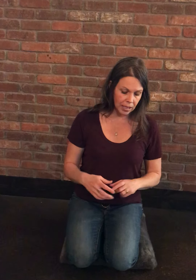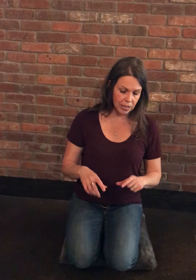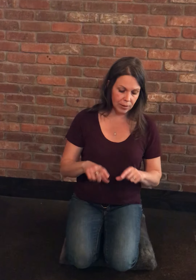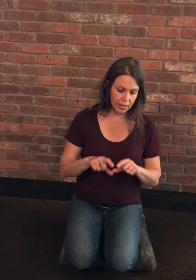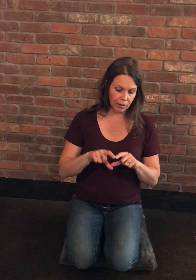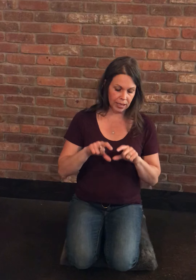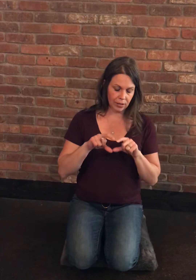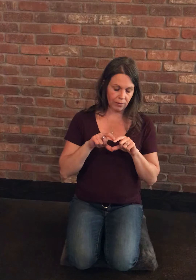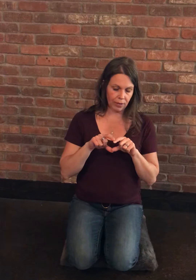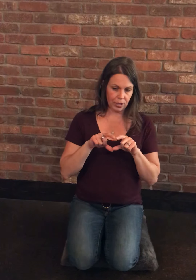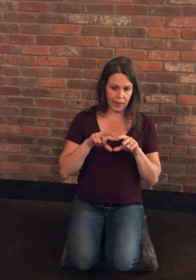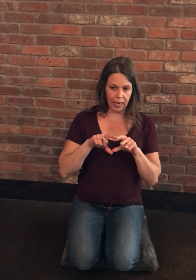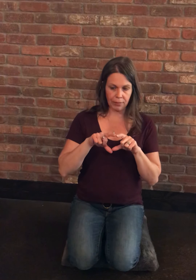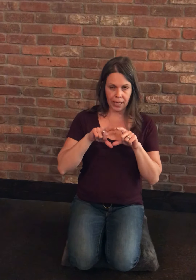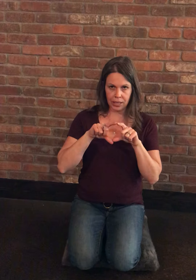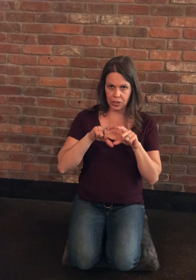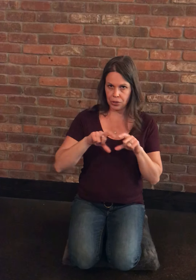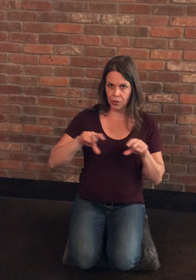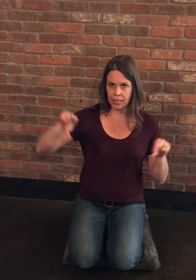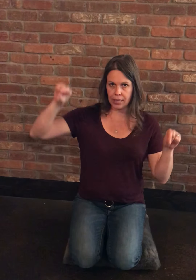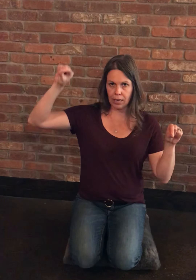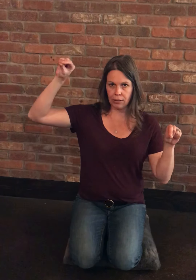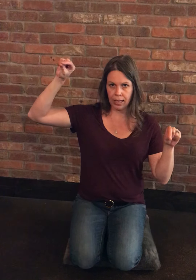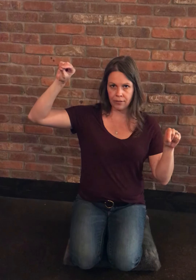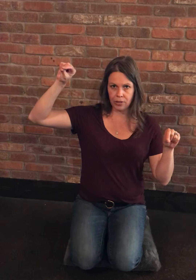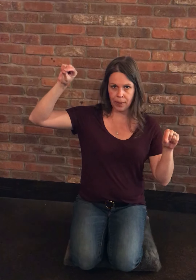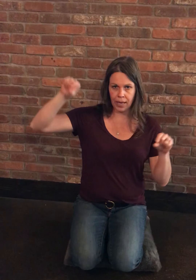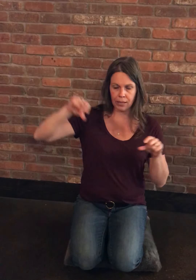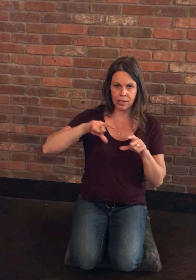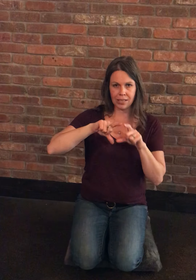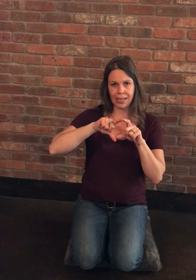This was, okay, so for Japan, we kind of just traced the outline of Japan, which is kind of like